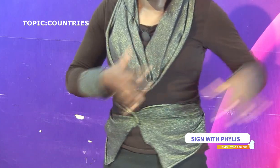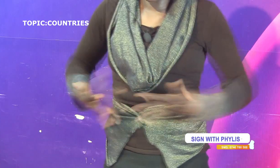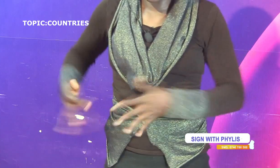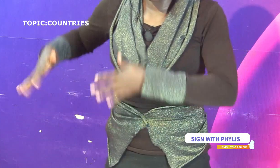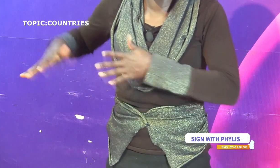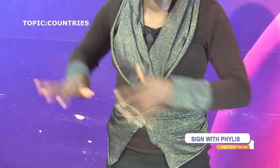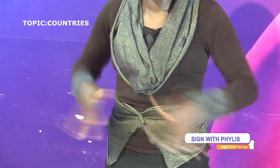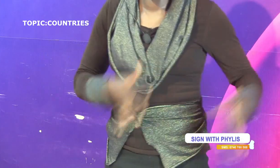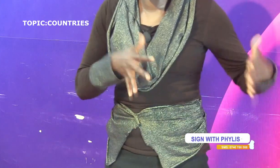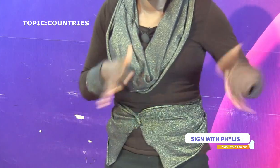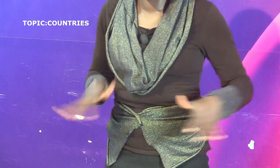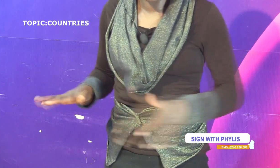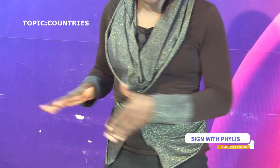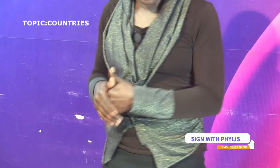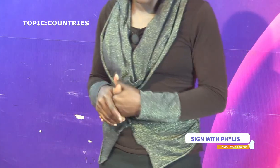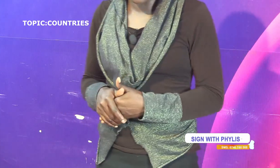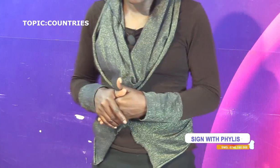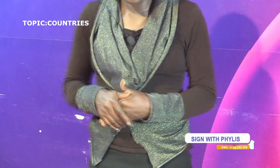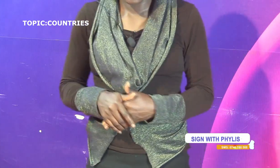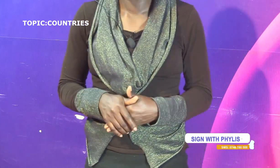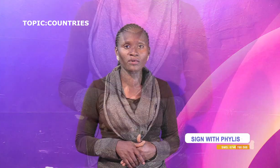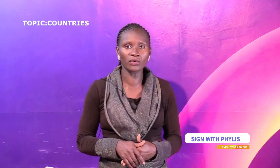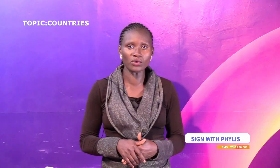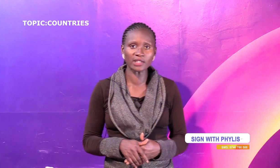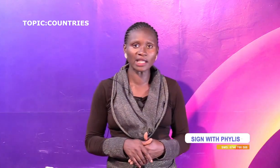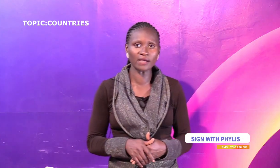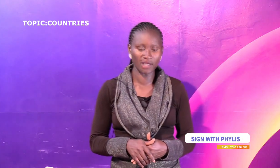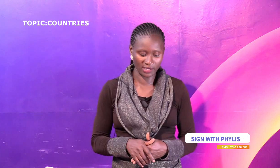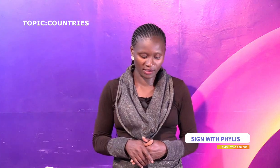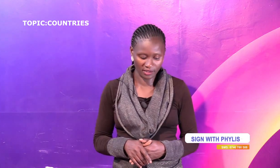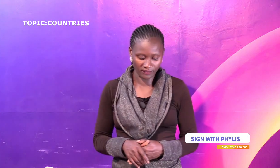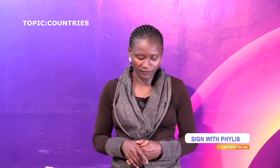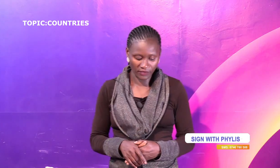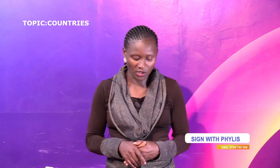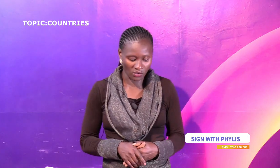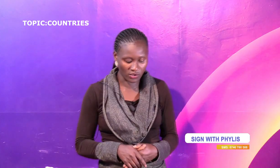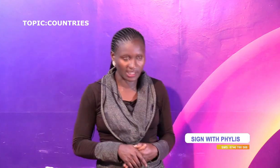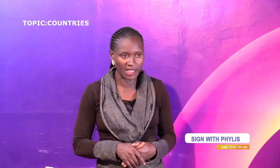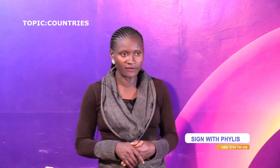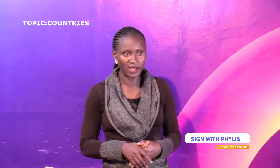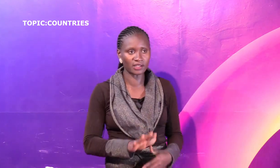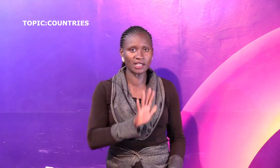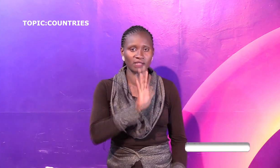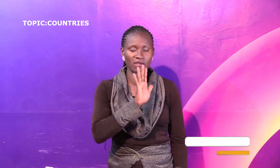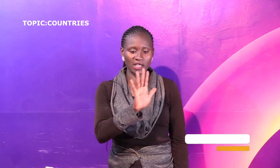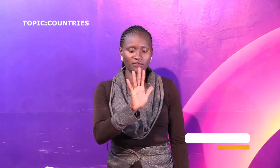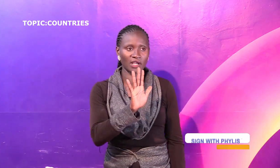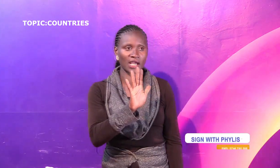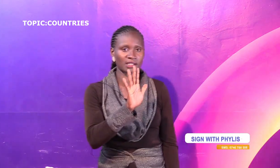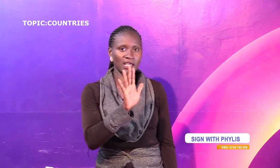this, Hawaii. And then you have Yugoslavia. Yugoslavia, just make it sign open